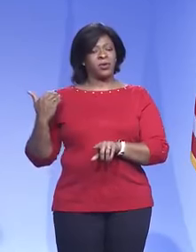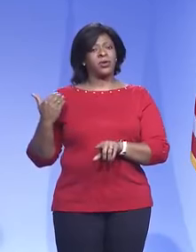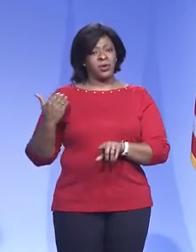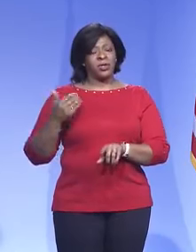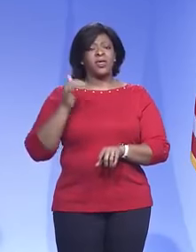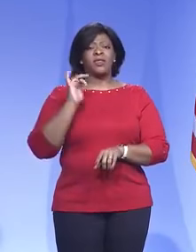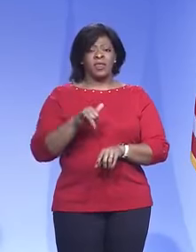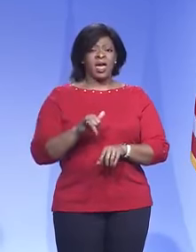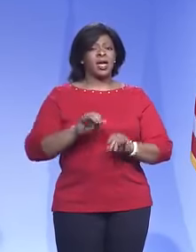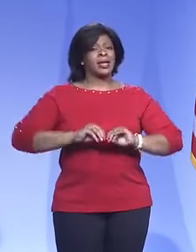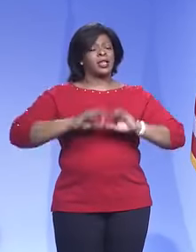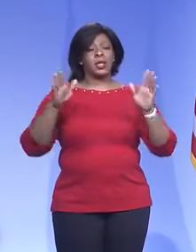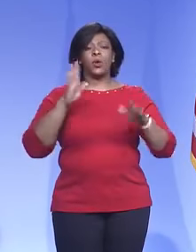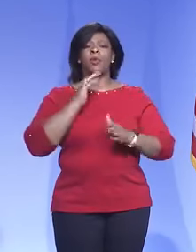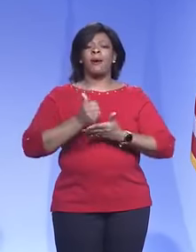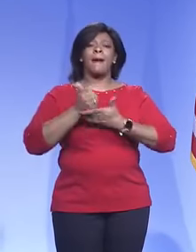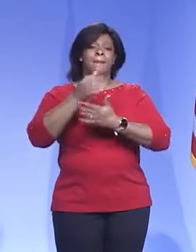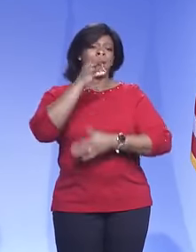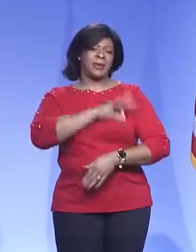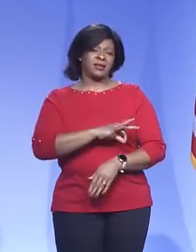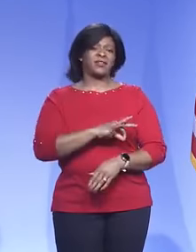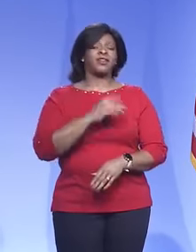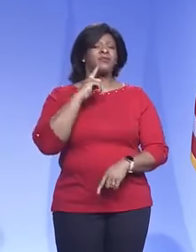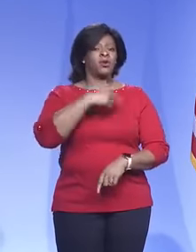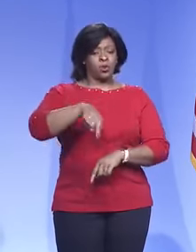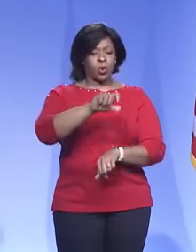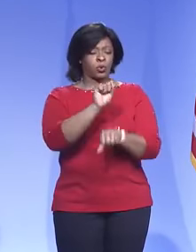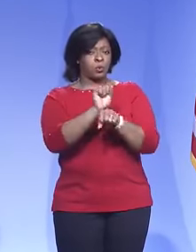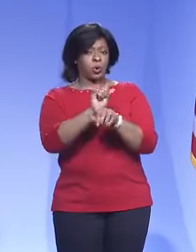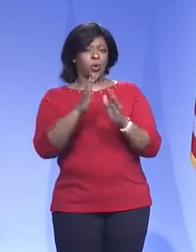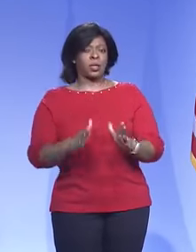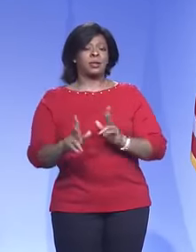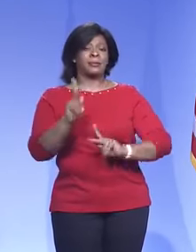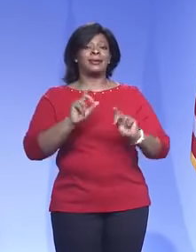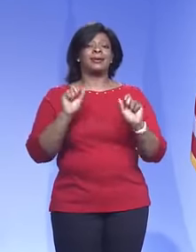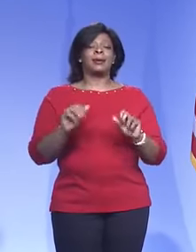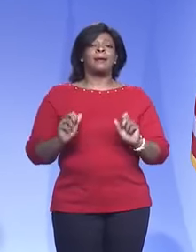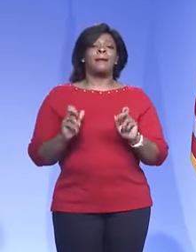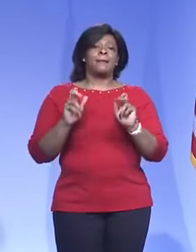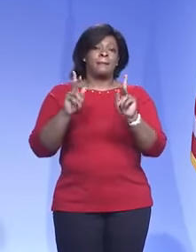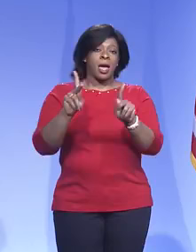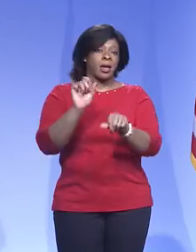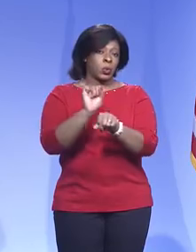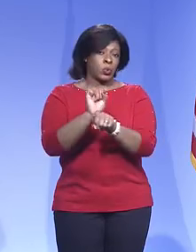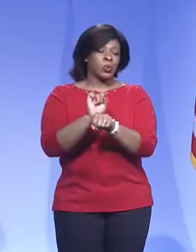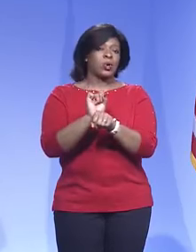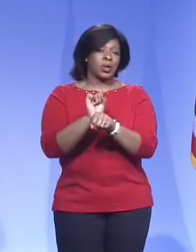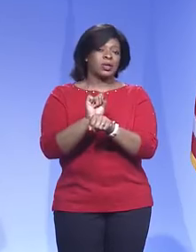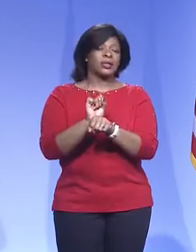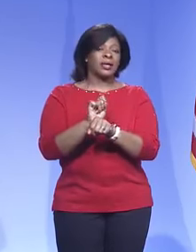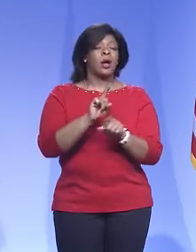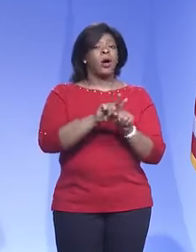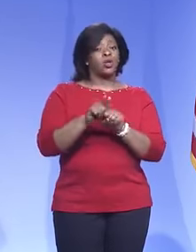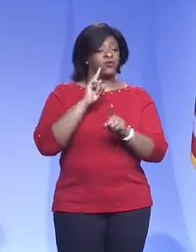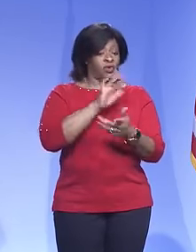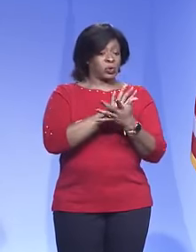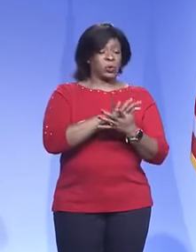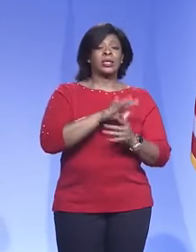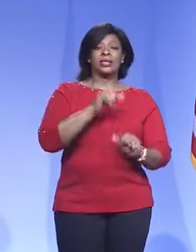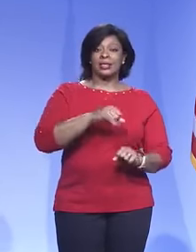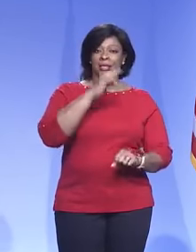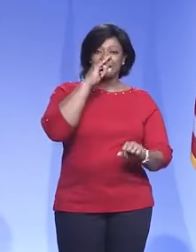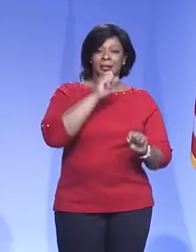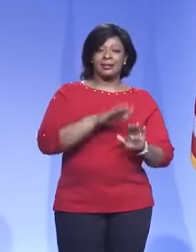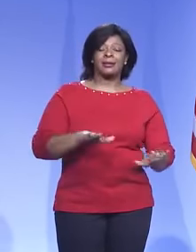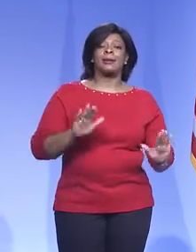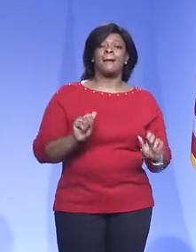And this clearly will be beneficial for employers as people are able to get back to work, but also for schools so that children